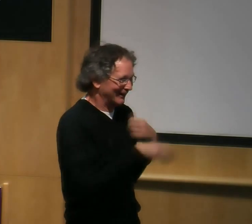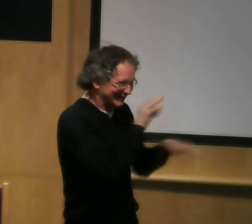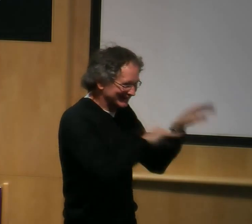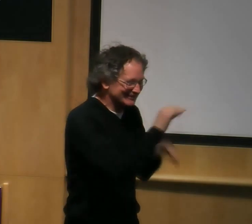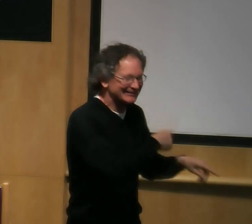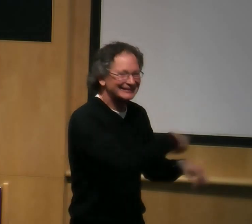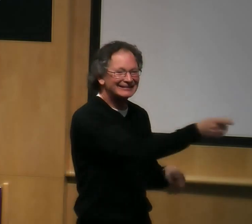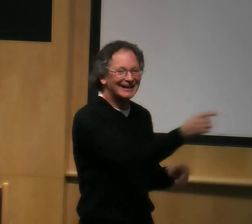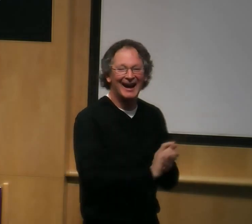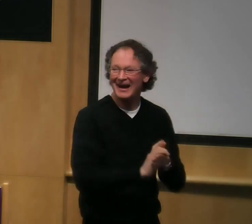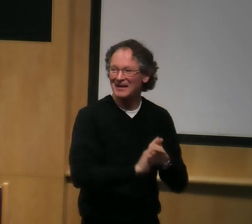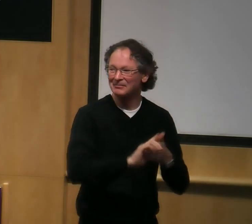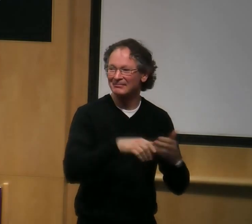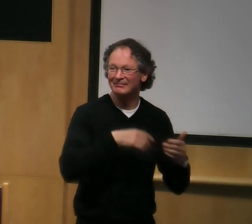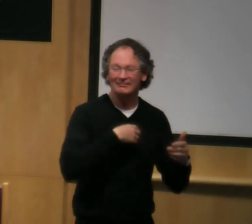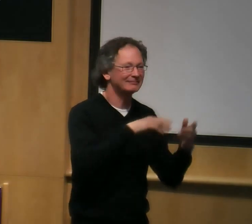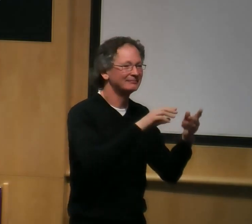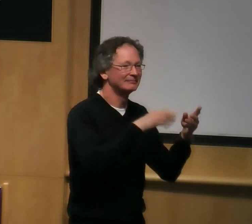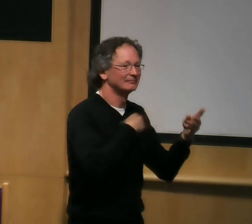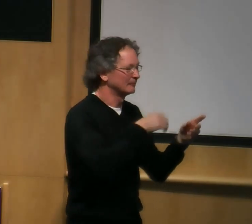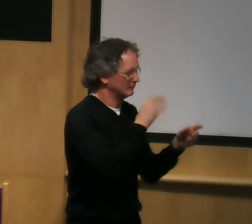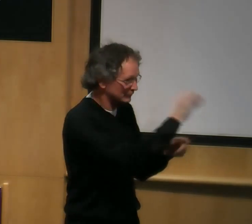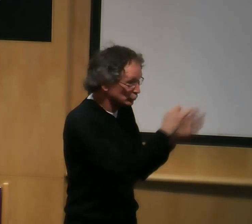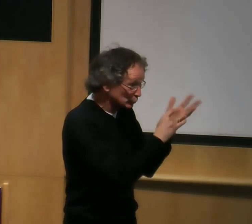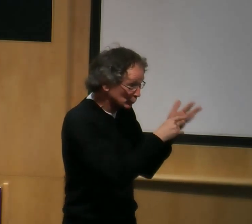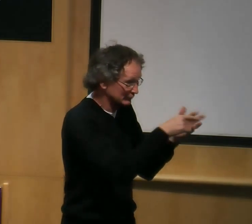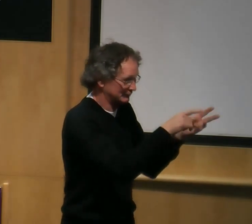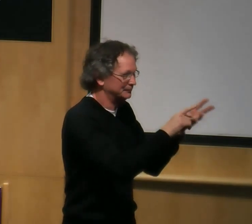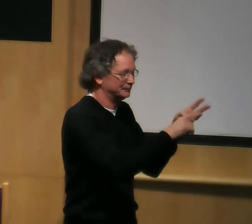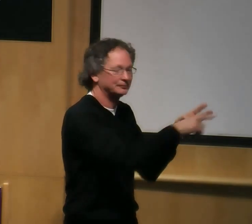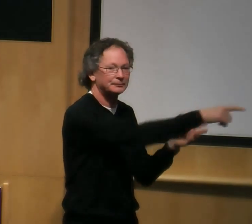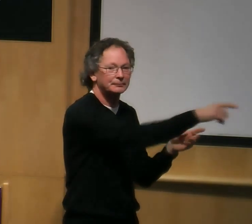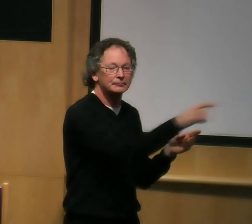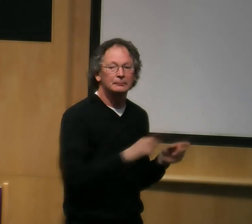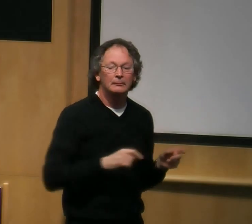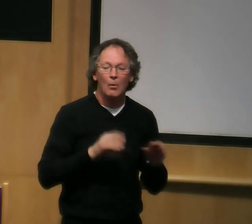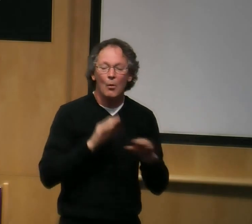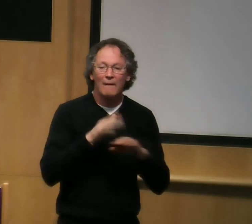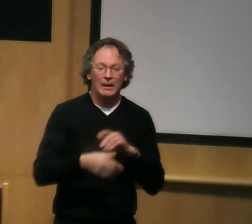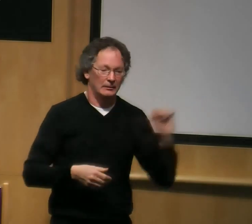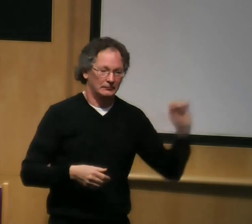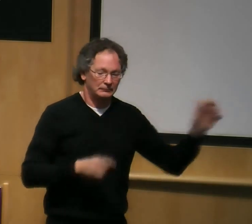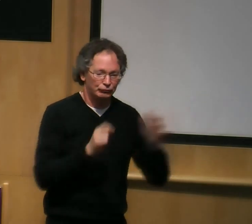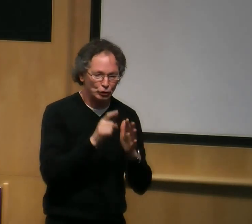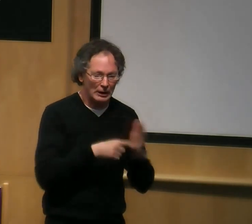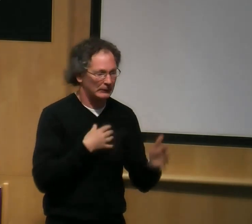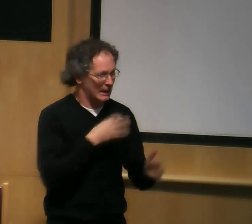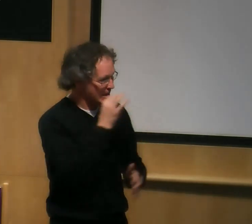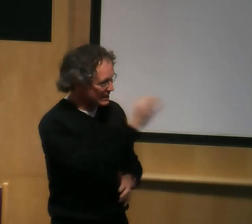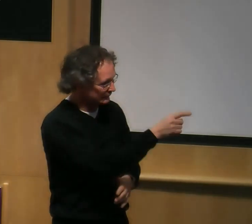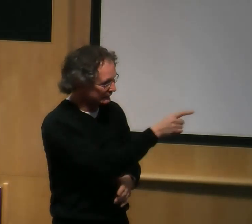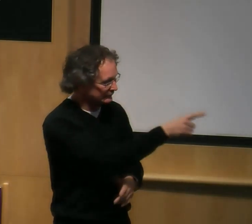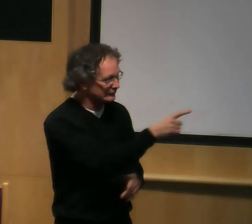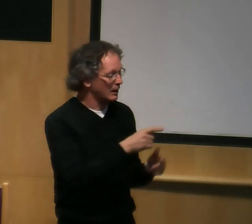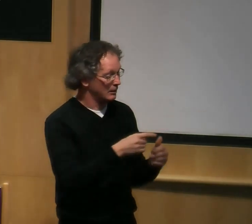of you. Very exciting presentations. Sue, first of all, Sue's talking about her project. I'm not going to